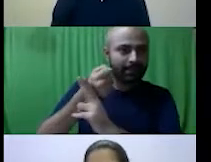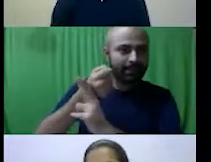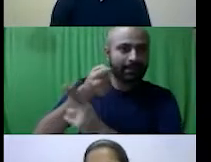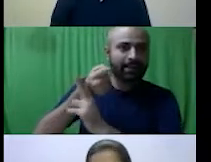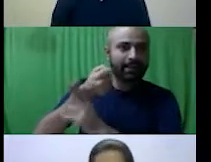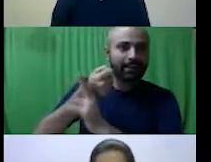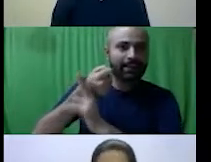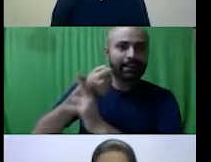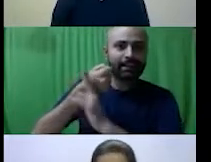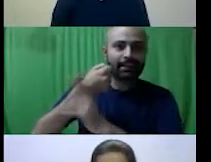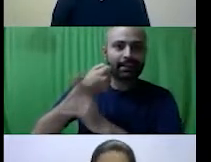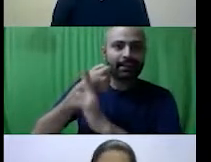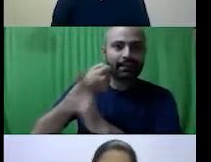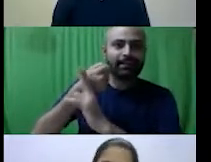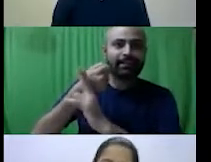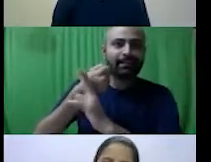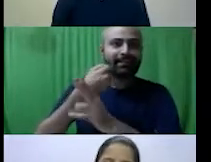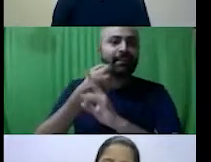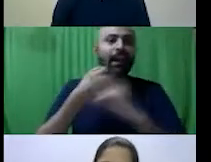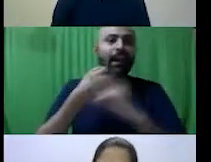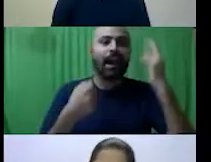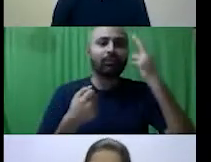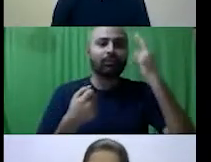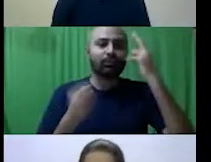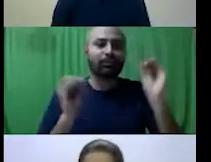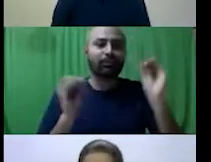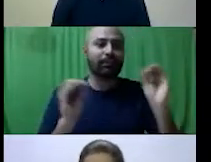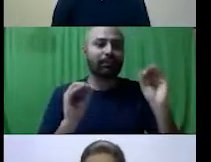Tushar Tushar Viradya, and this is my sign name.